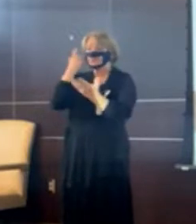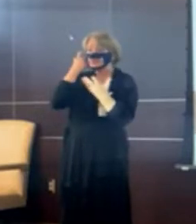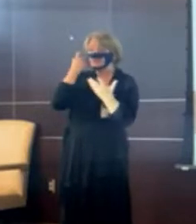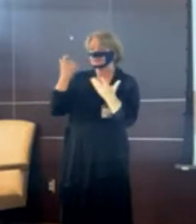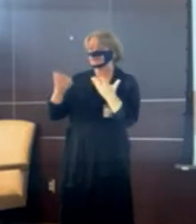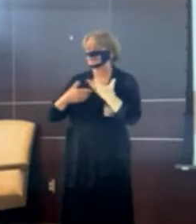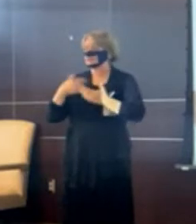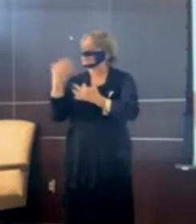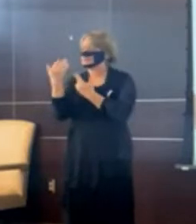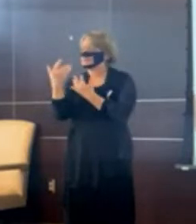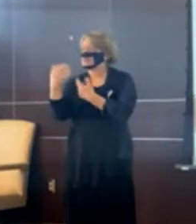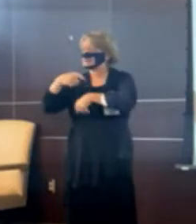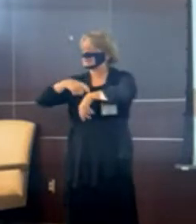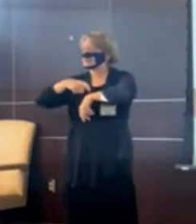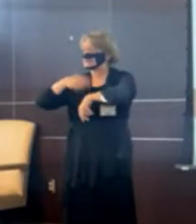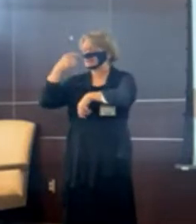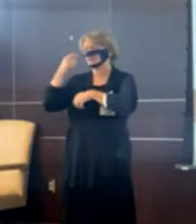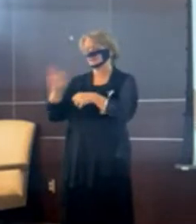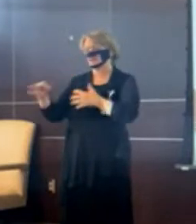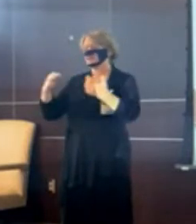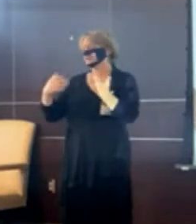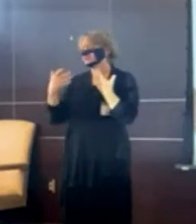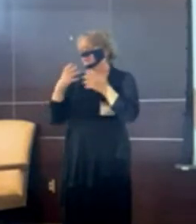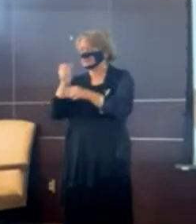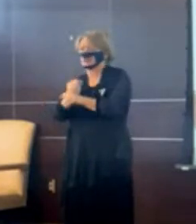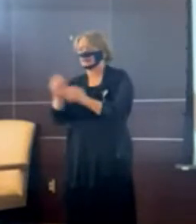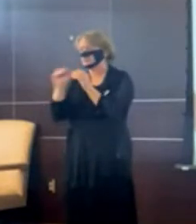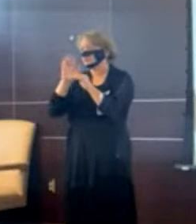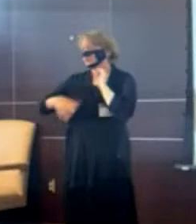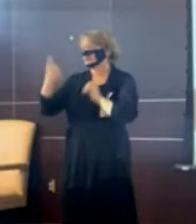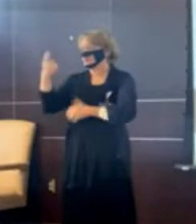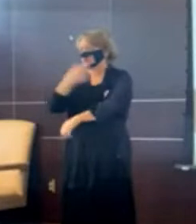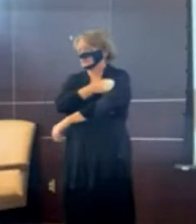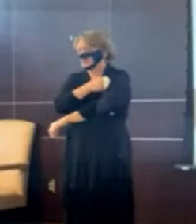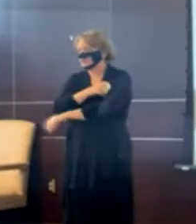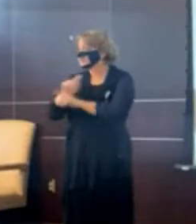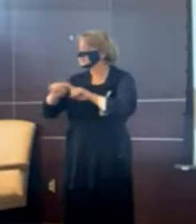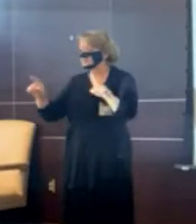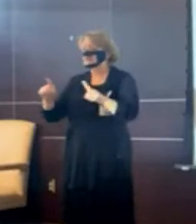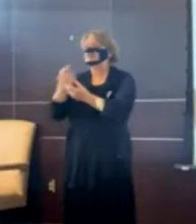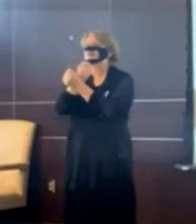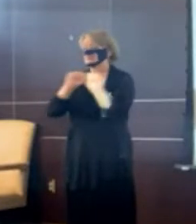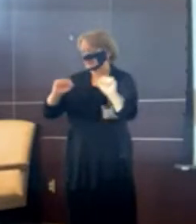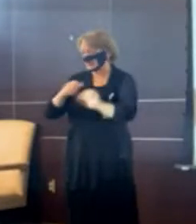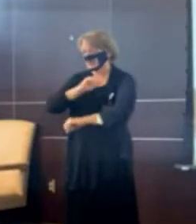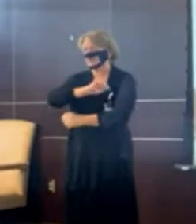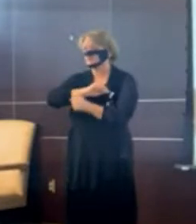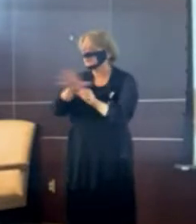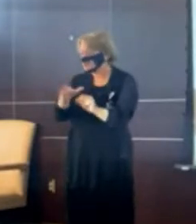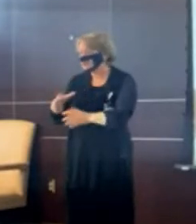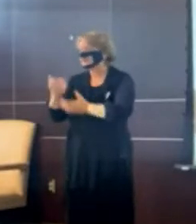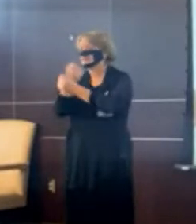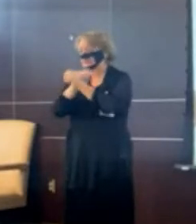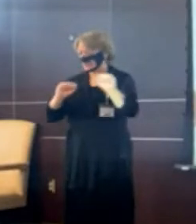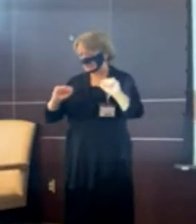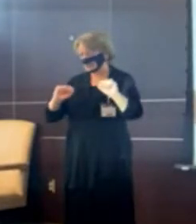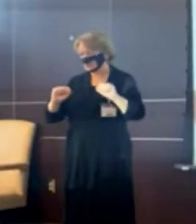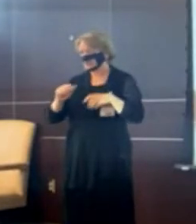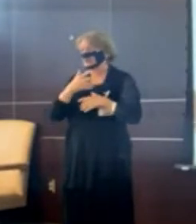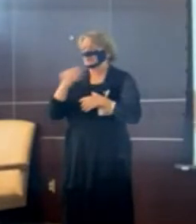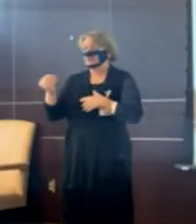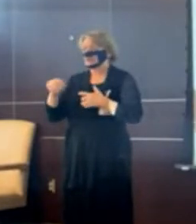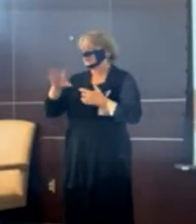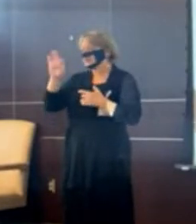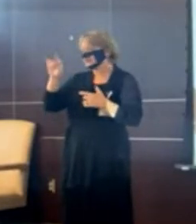wait period for multiple vaccines, but now the COVID vaccine is safe, it's effective, and they know that you can get any vaccine, from your